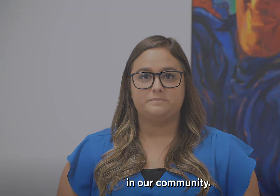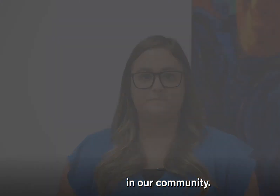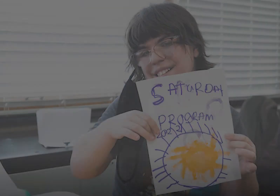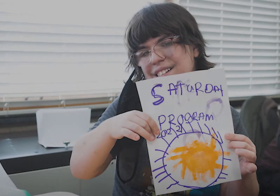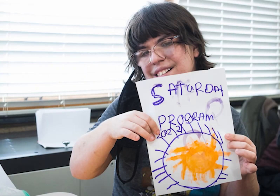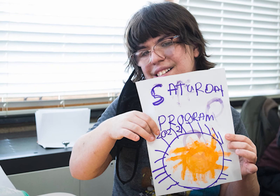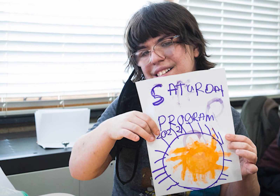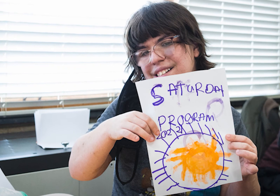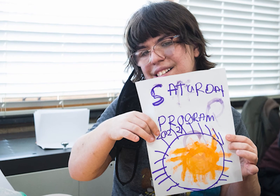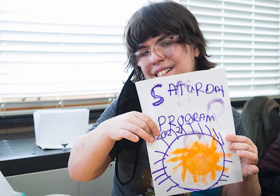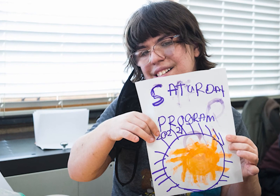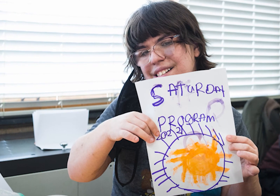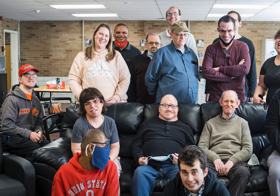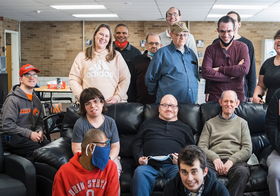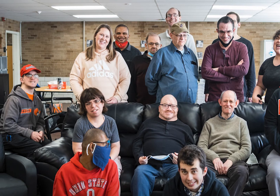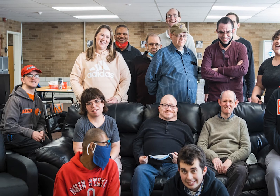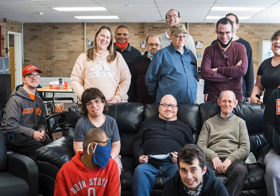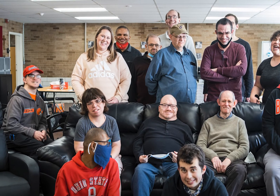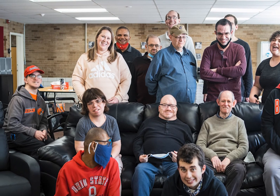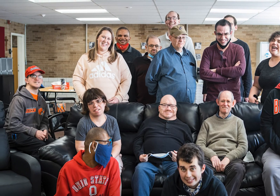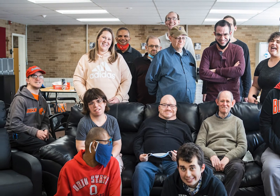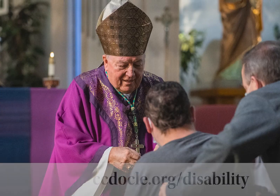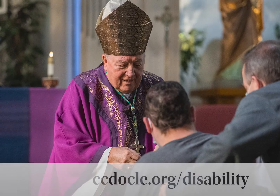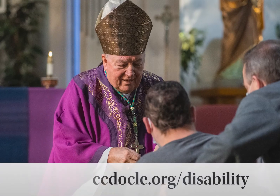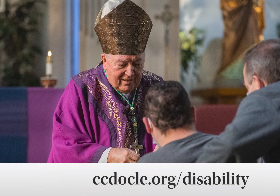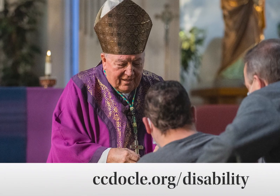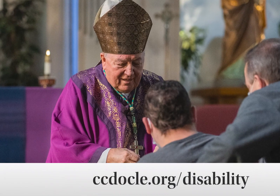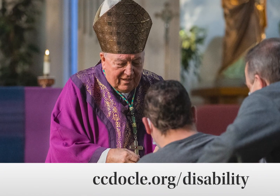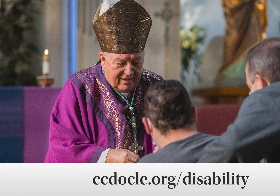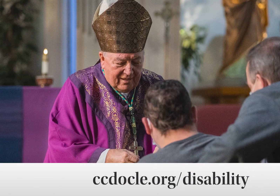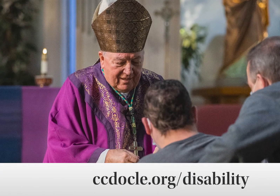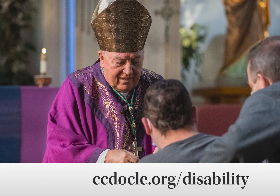If you want to learn more about Disabilities Services and Ministries, click the link below.